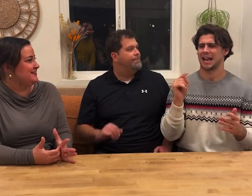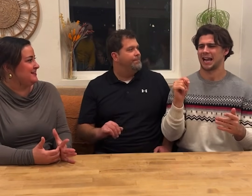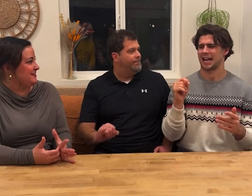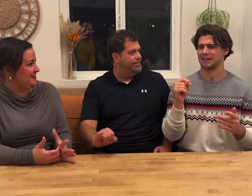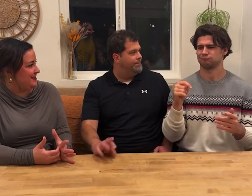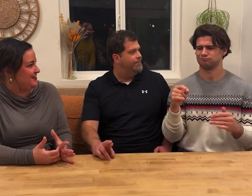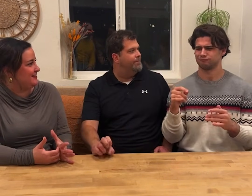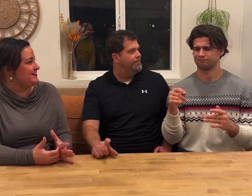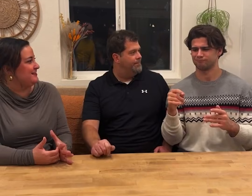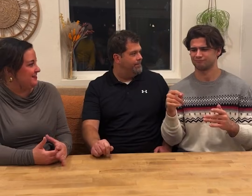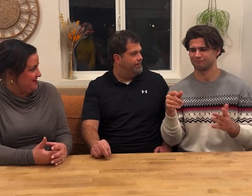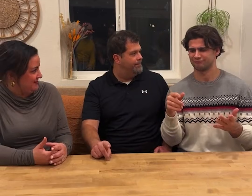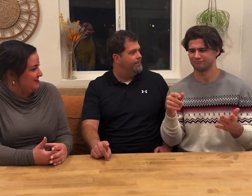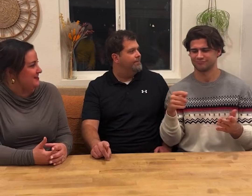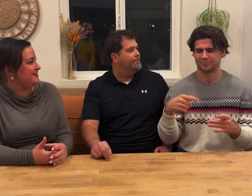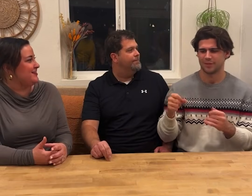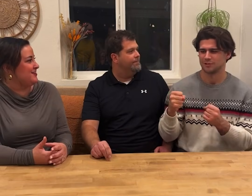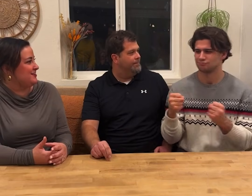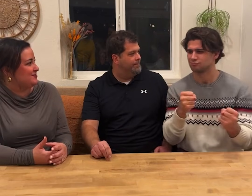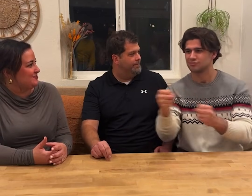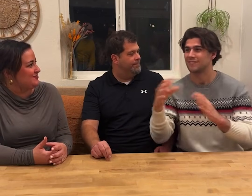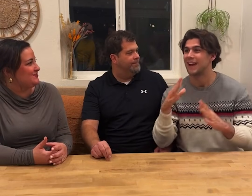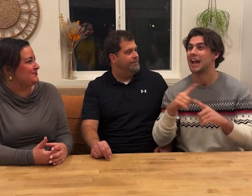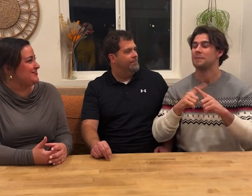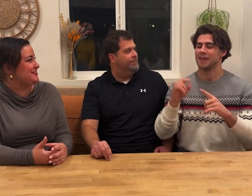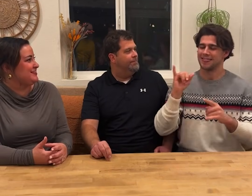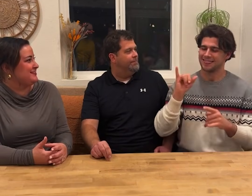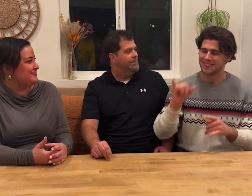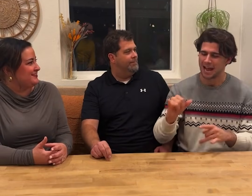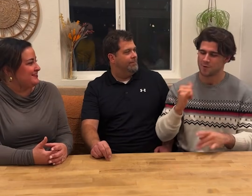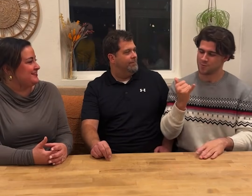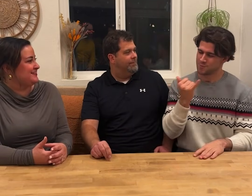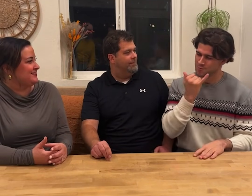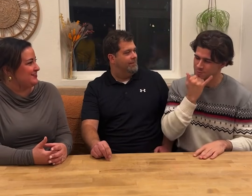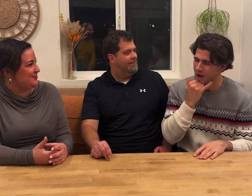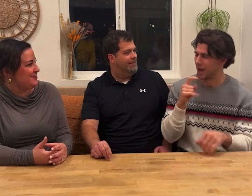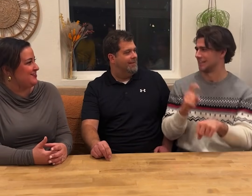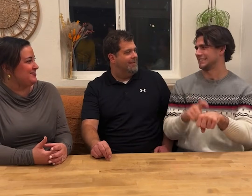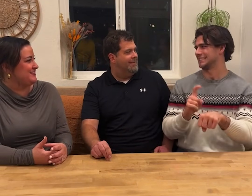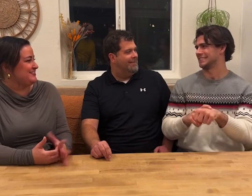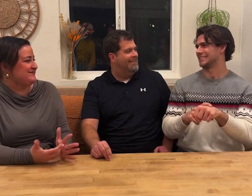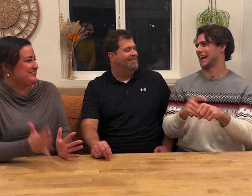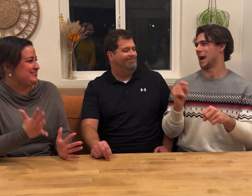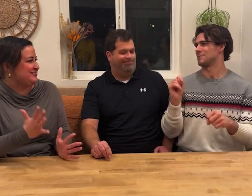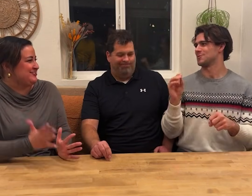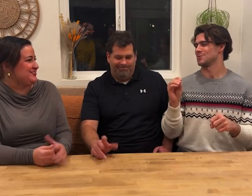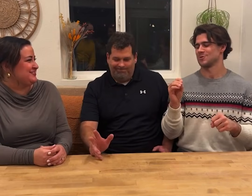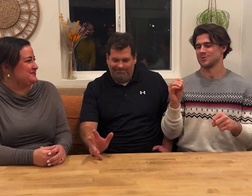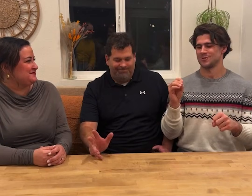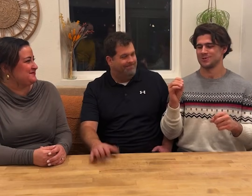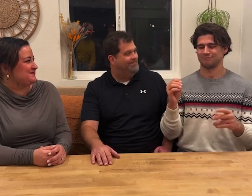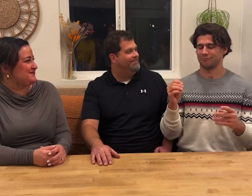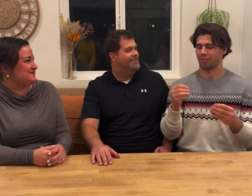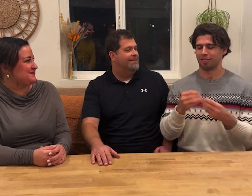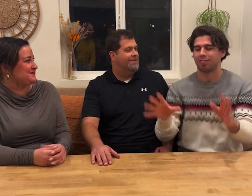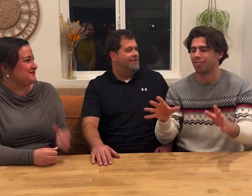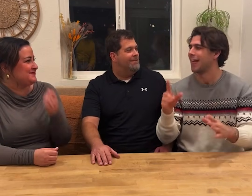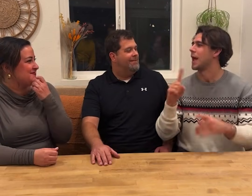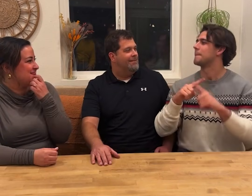in Ireland, navigating, and then I felt like strategically we were doing great, and then it was just kind of the wrong time to